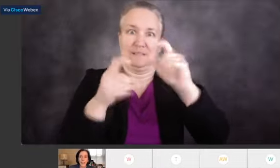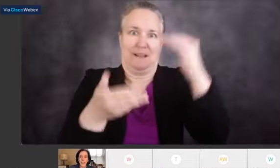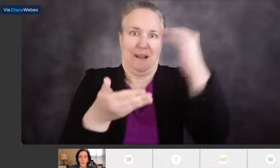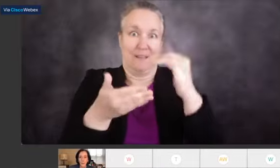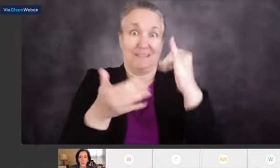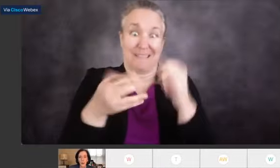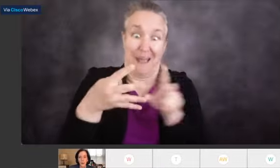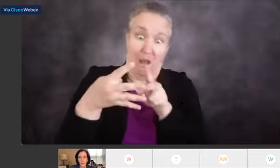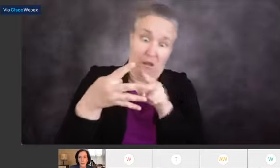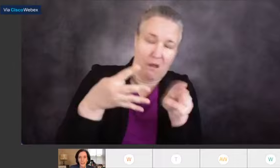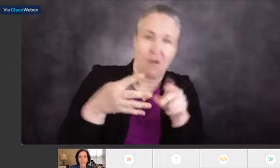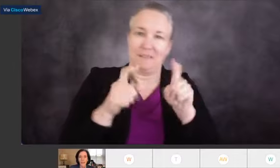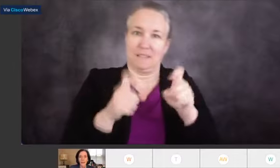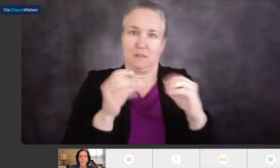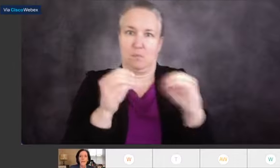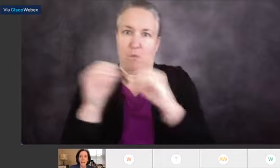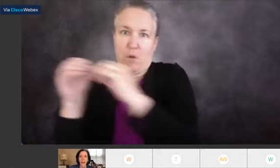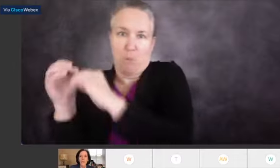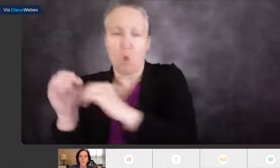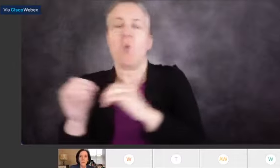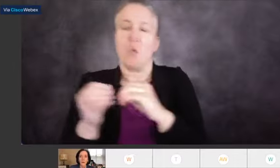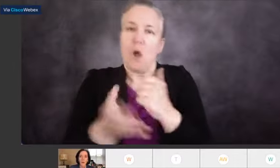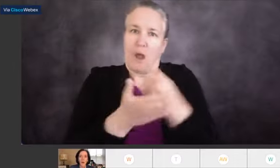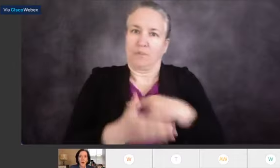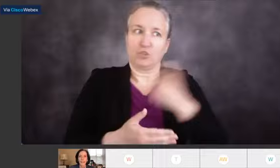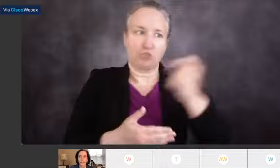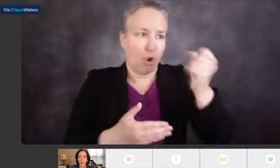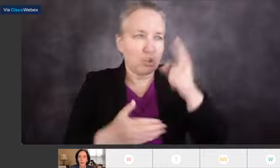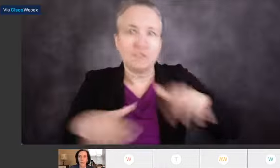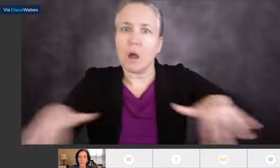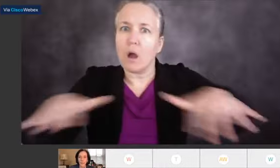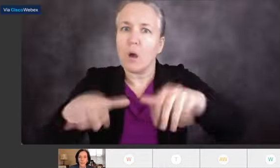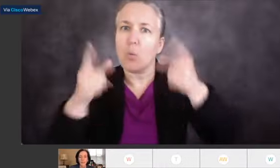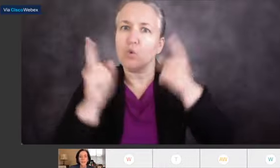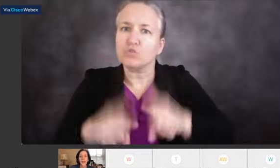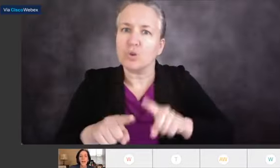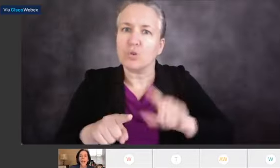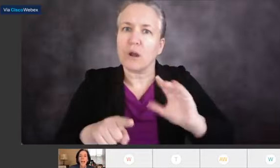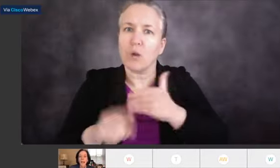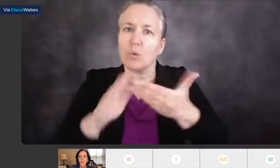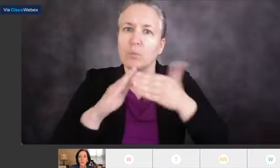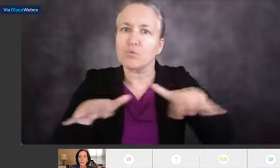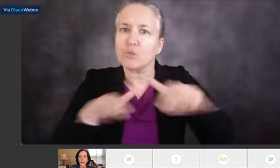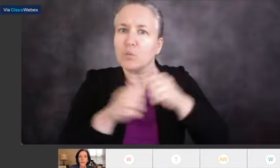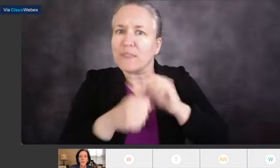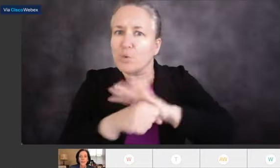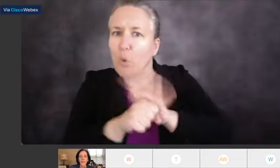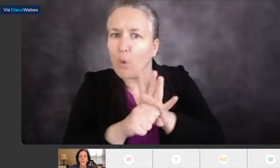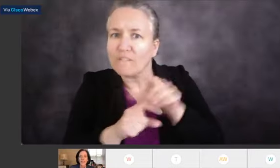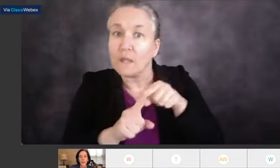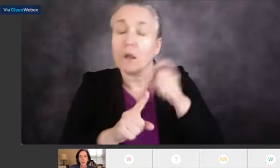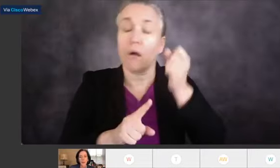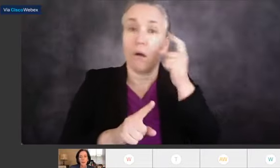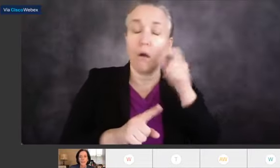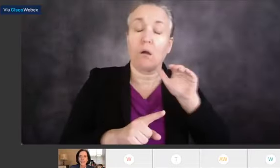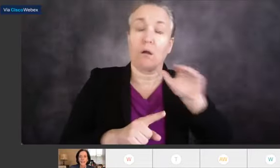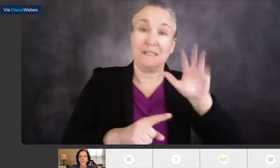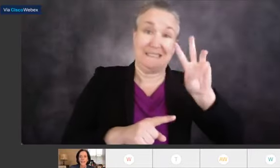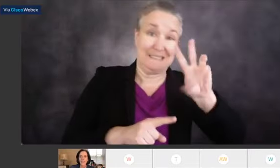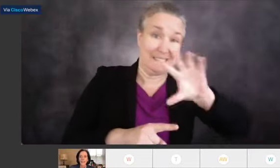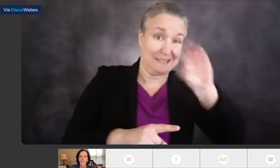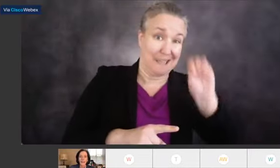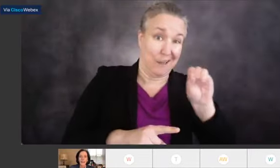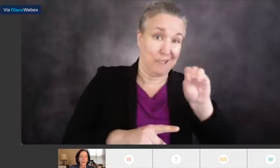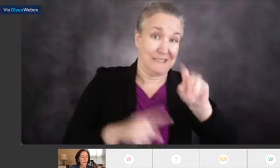our tracking and to our understanding of exactly what's going on in our community. As a reminder, the 6 county